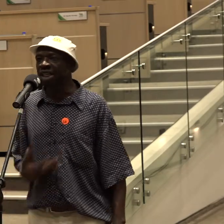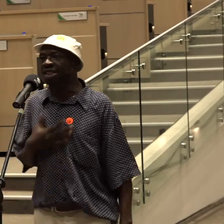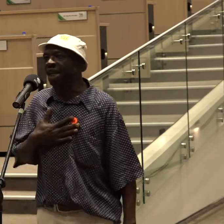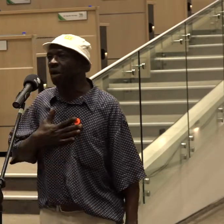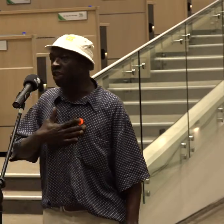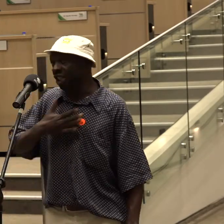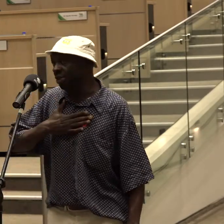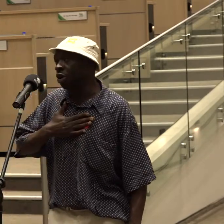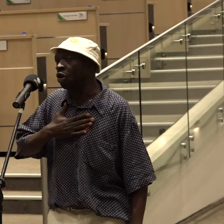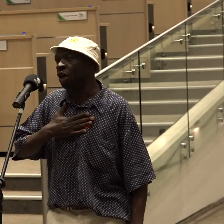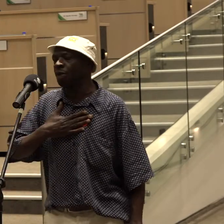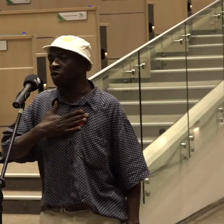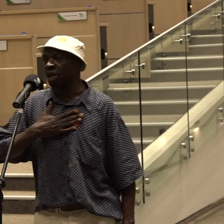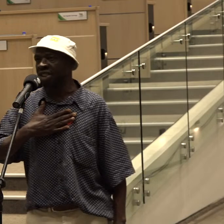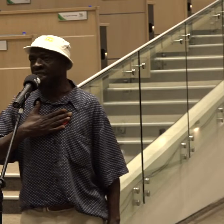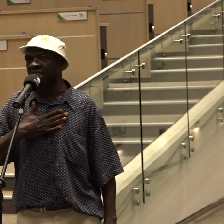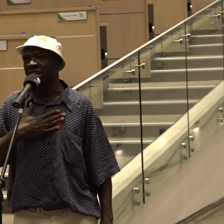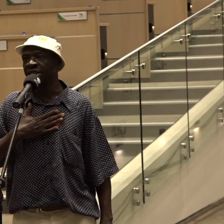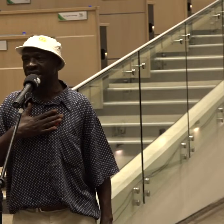take for instance